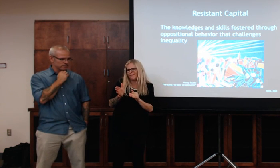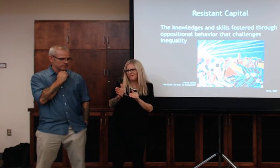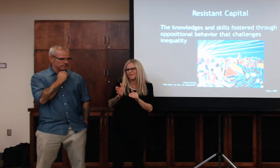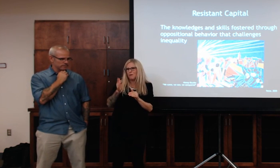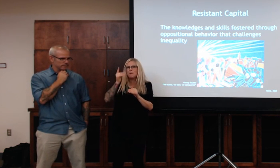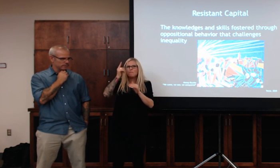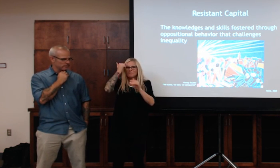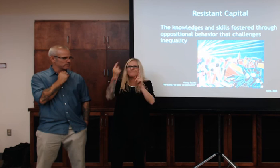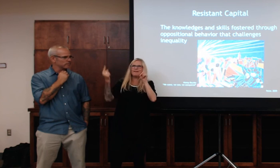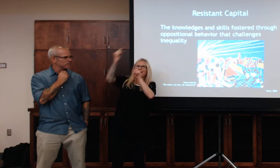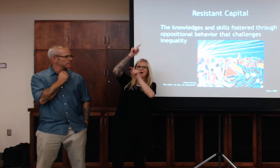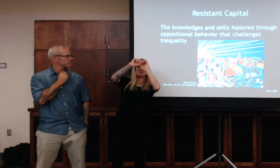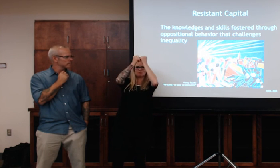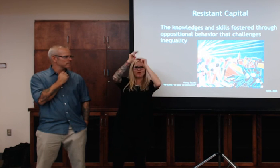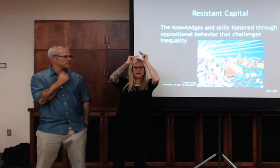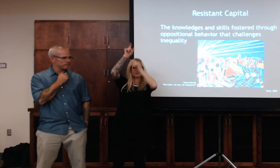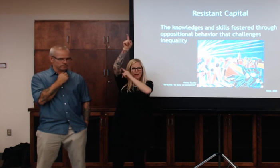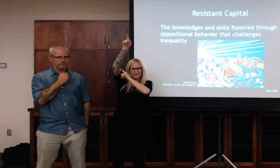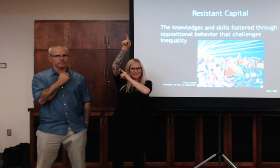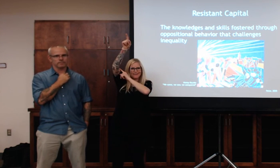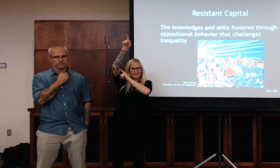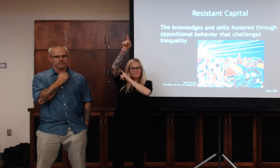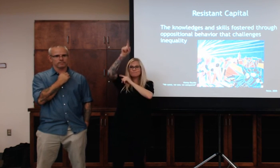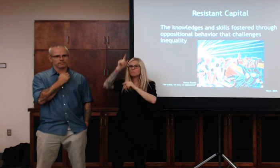their lives, because of that societal construct.